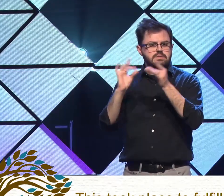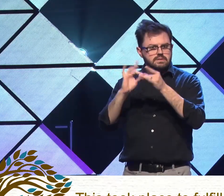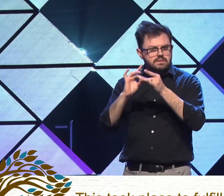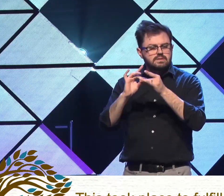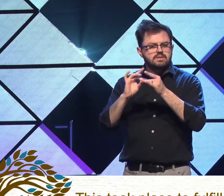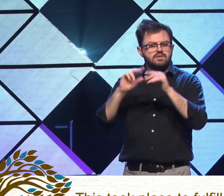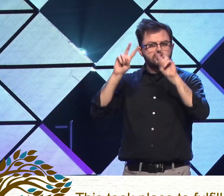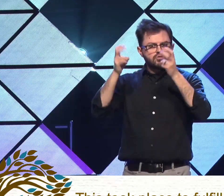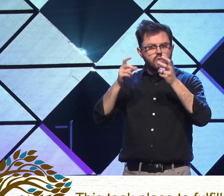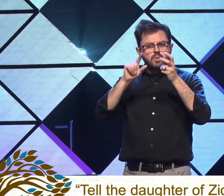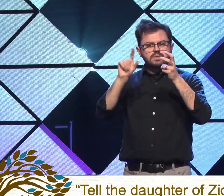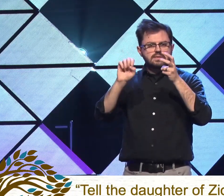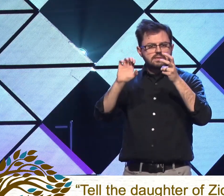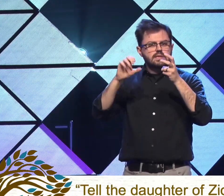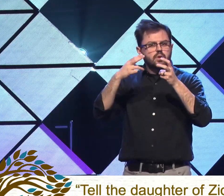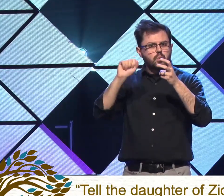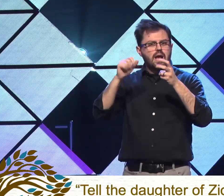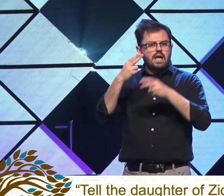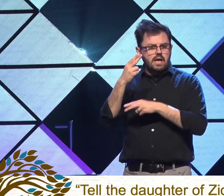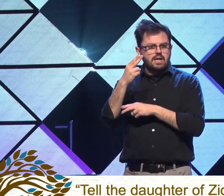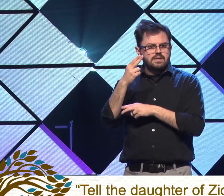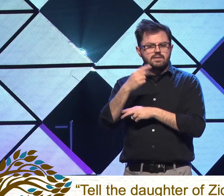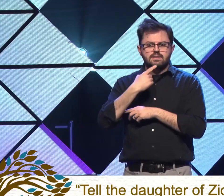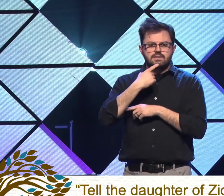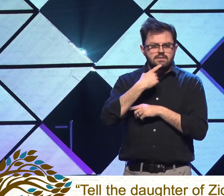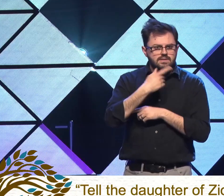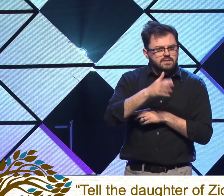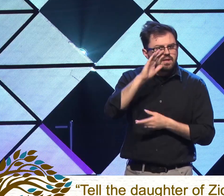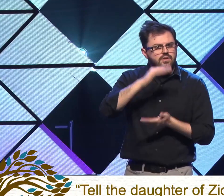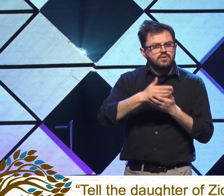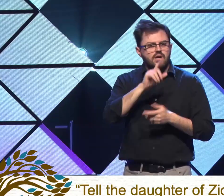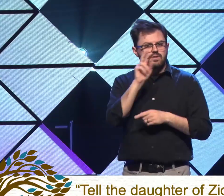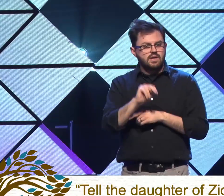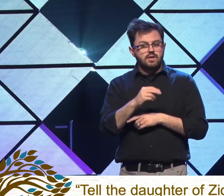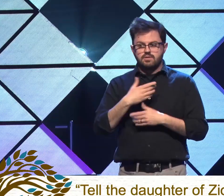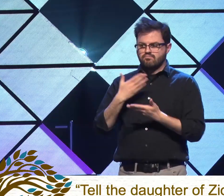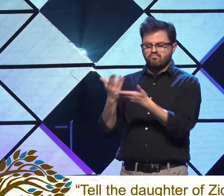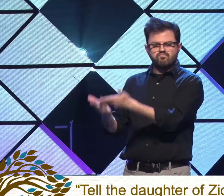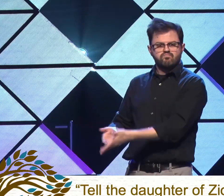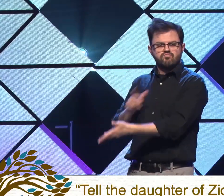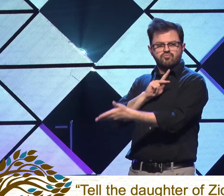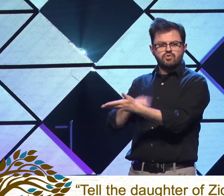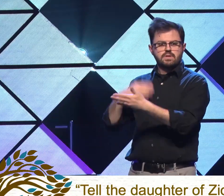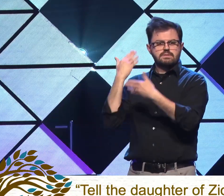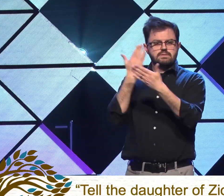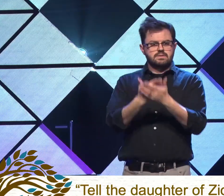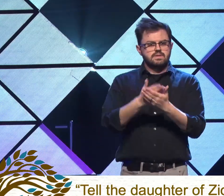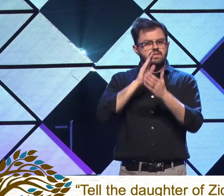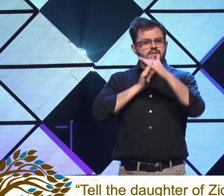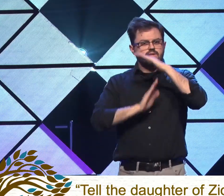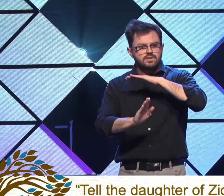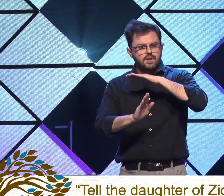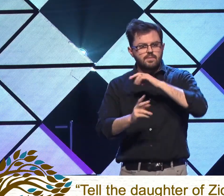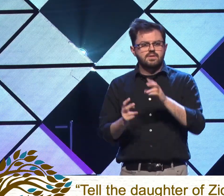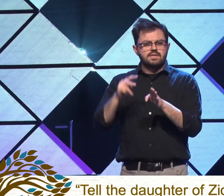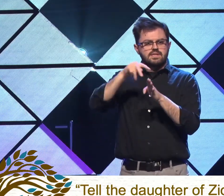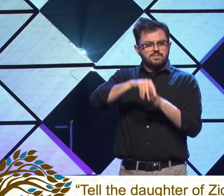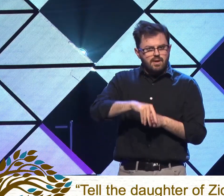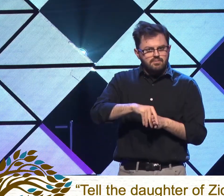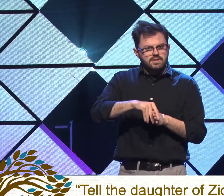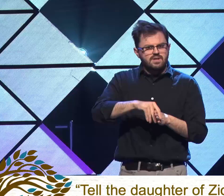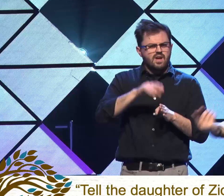Zechariah. Tell the daughter of Zion, look, your king is coming soon to you, humble and mounted on a donkey and on a